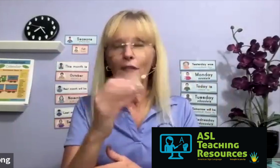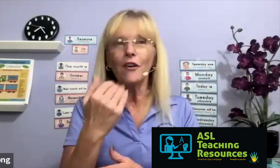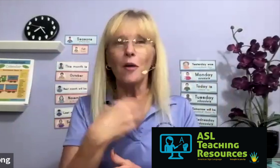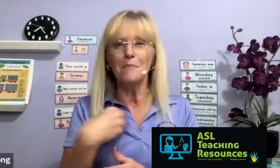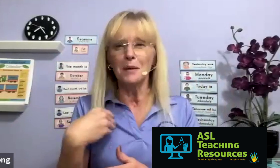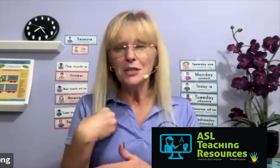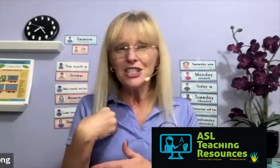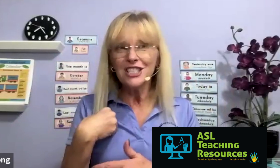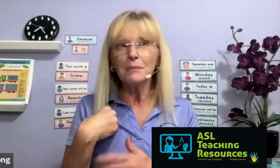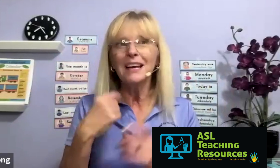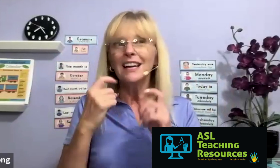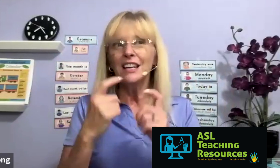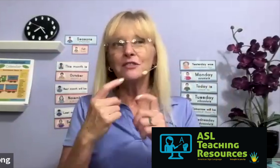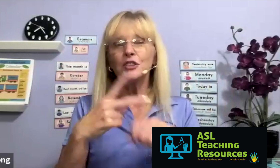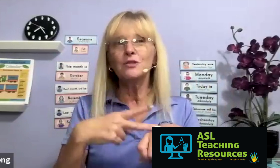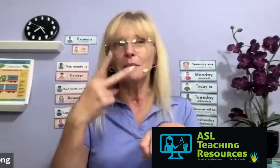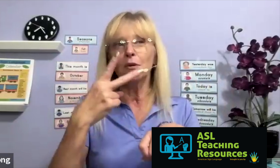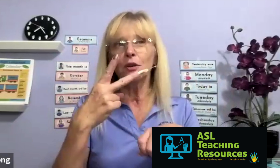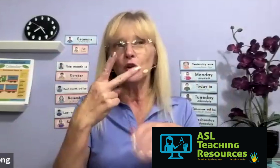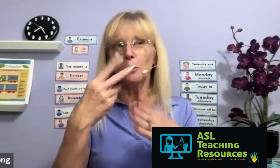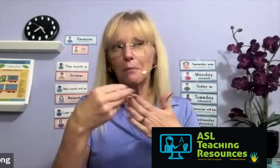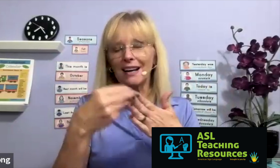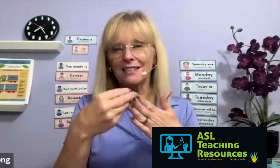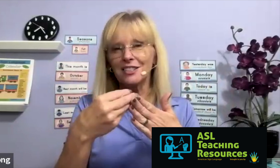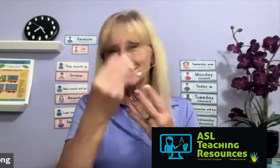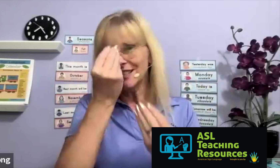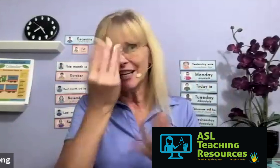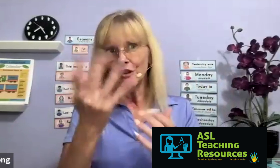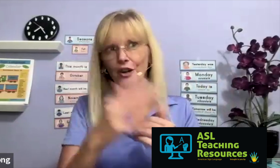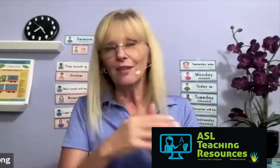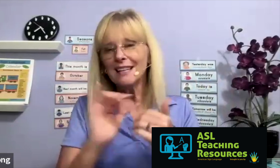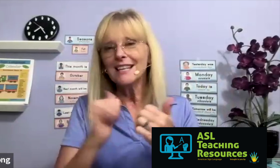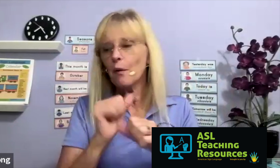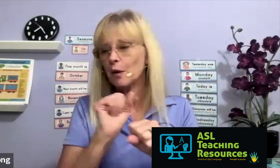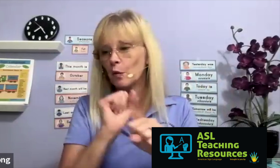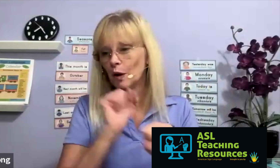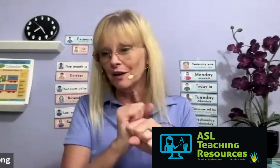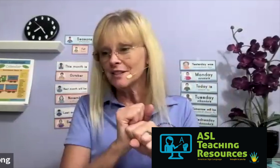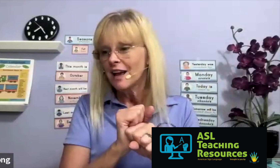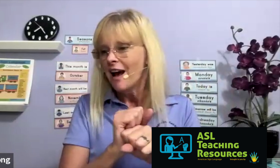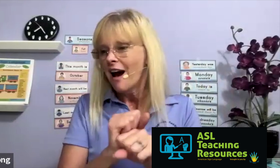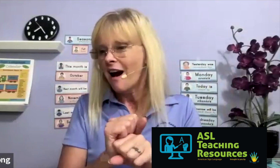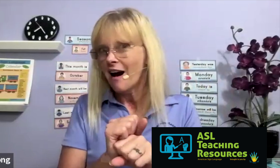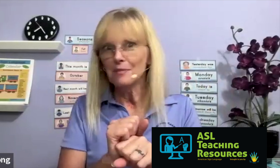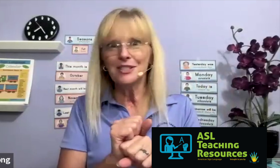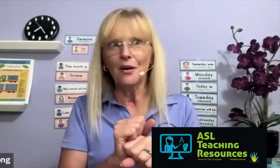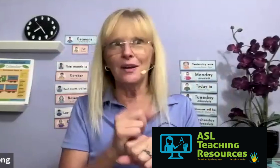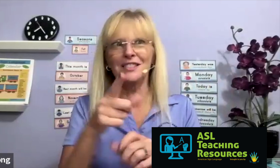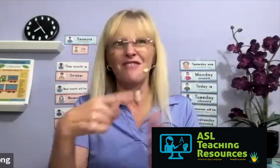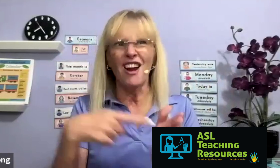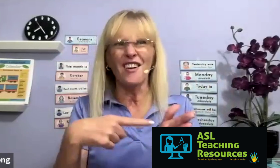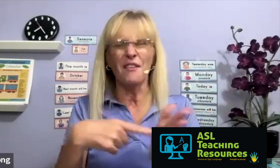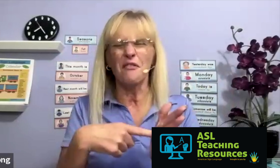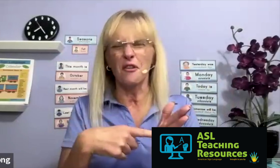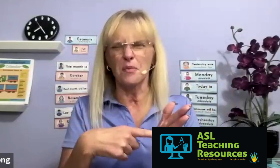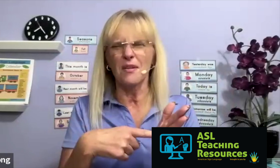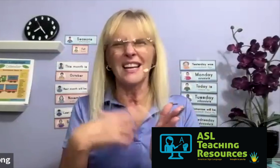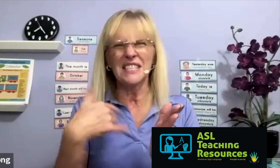Our membership gives you double your bucks, just to let you know. That's how it works. So it's very affordable,